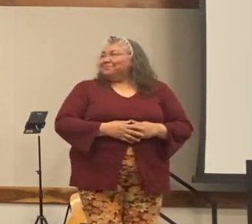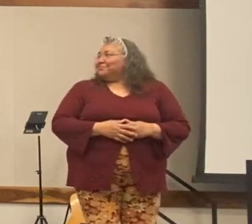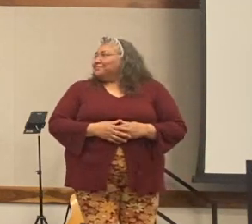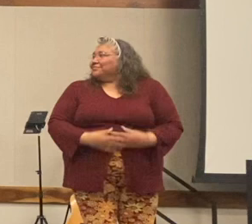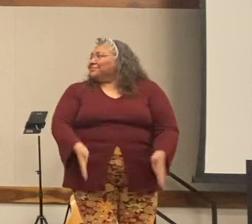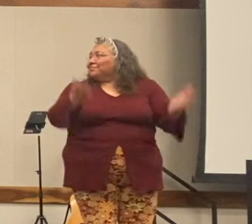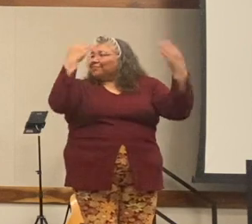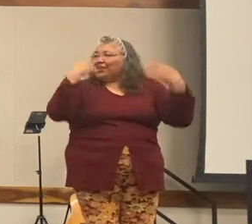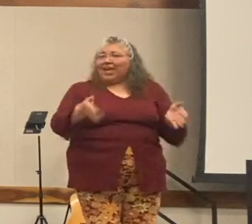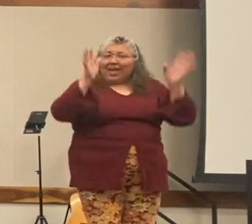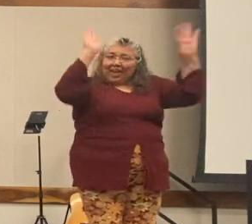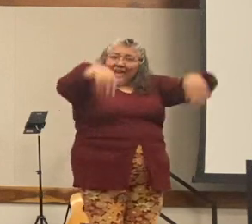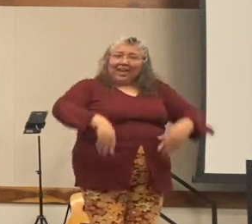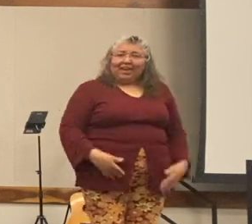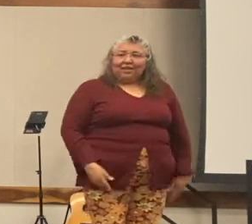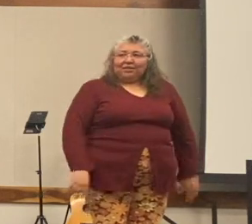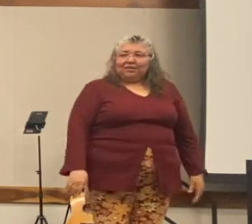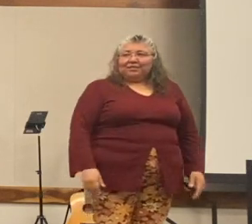Hey, you.